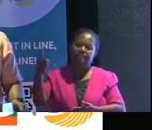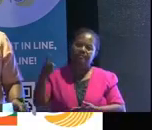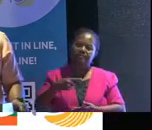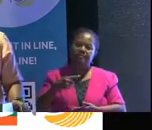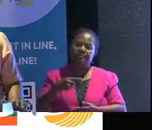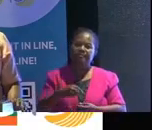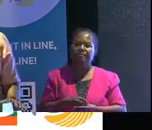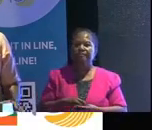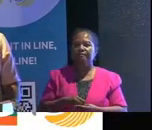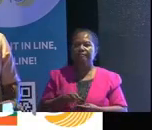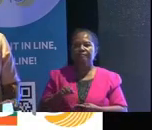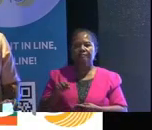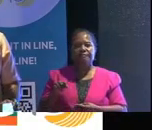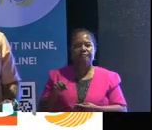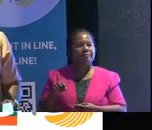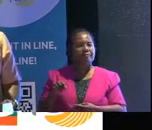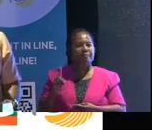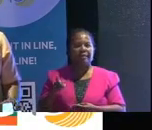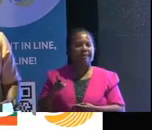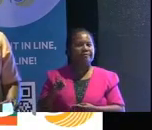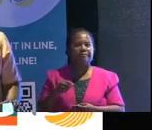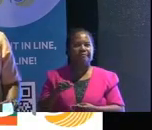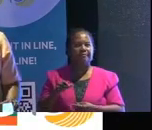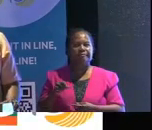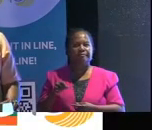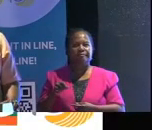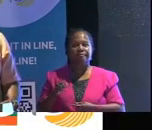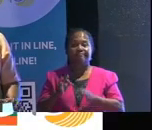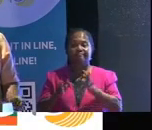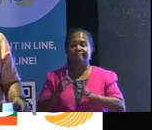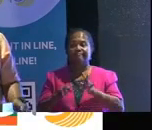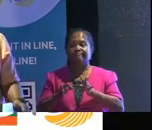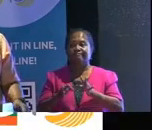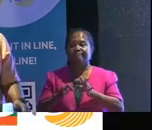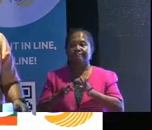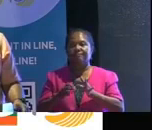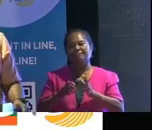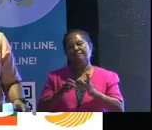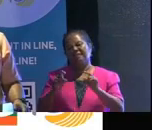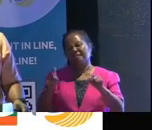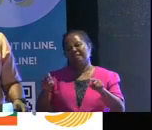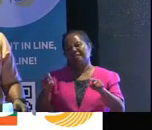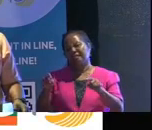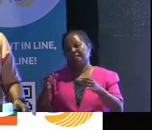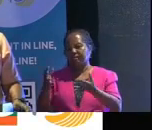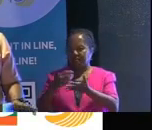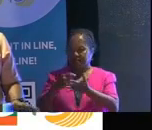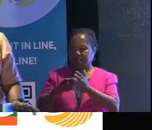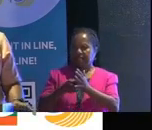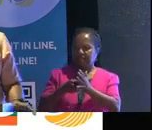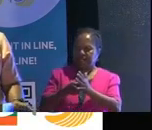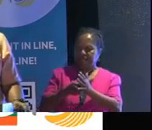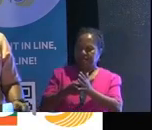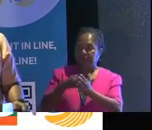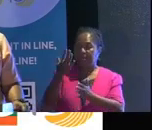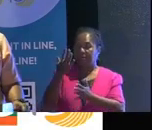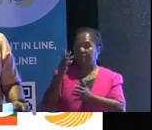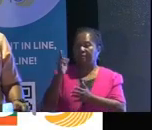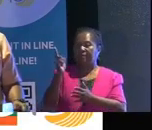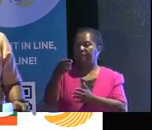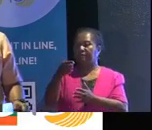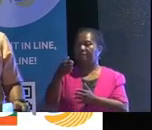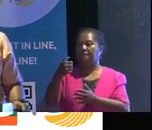of going out, he decides to cash it. So that